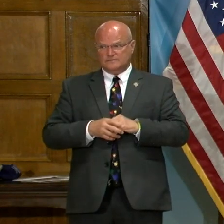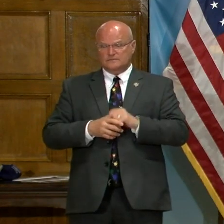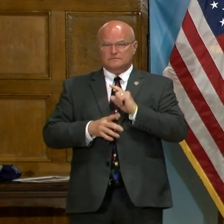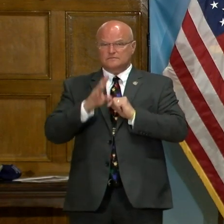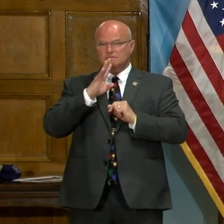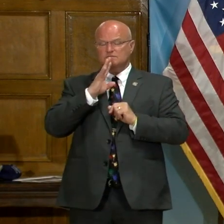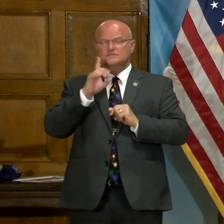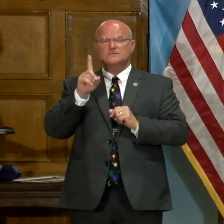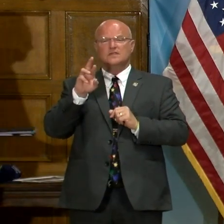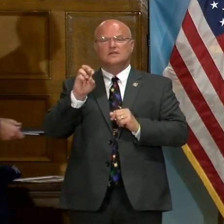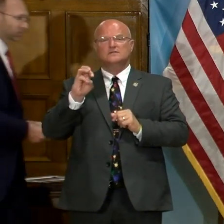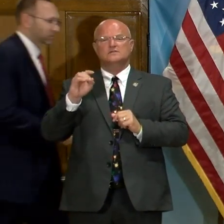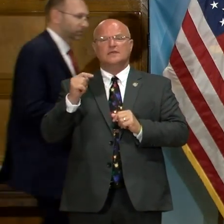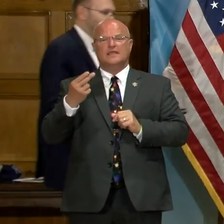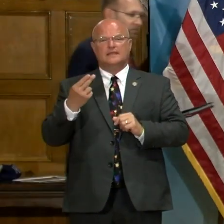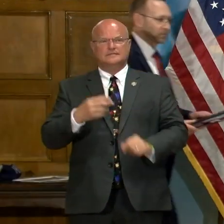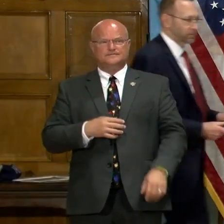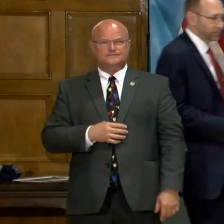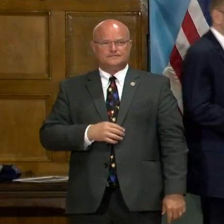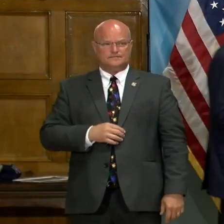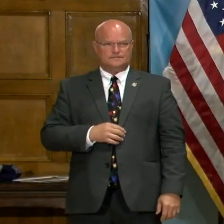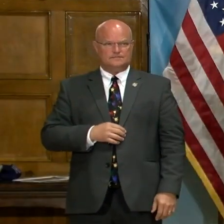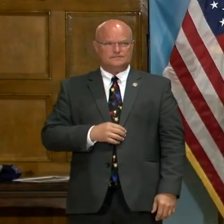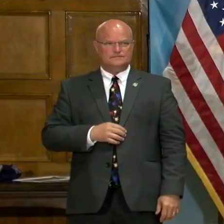that directive, Dr. Smith?